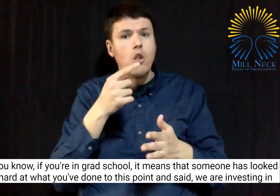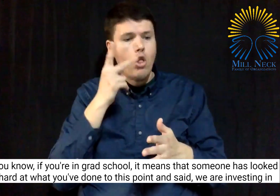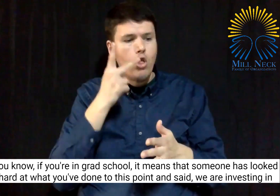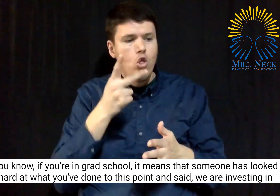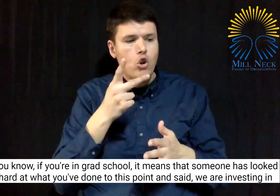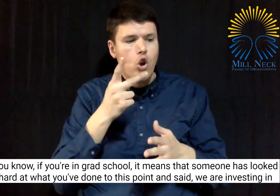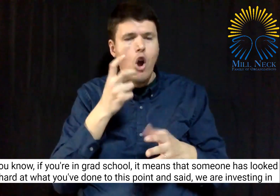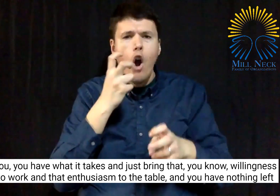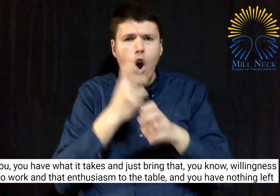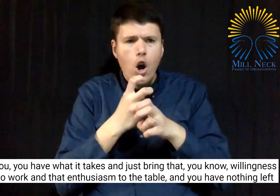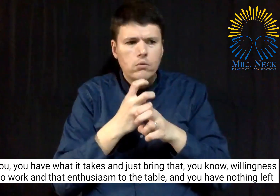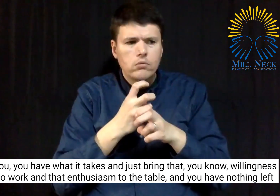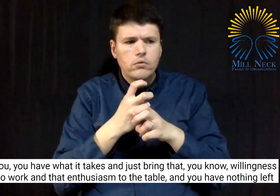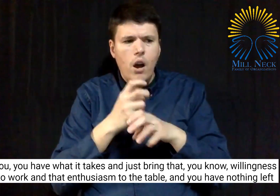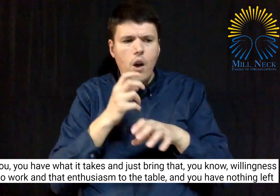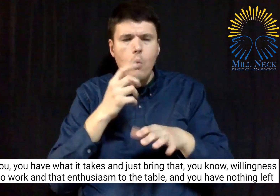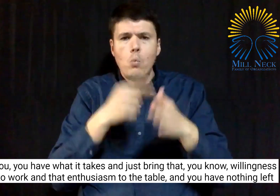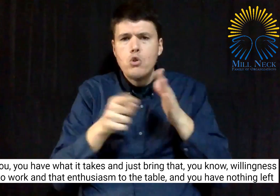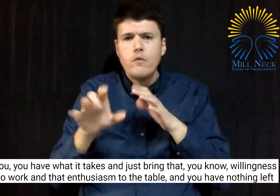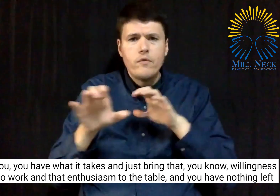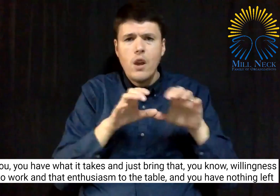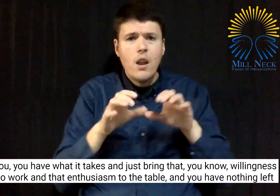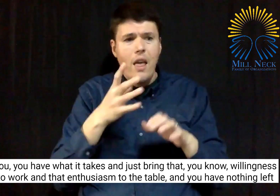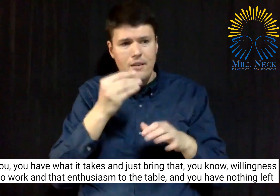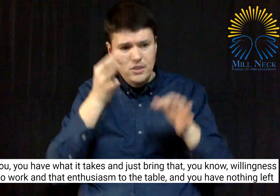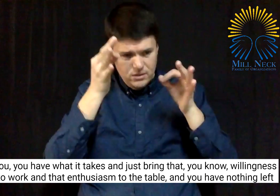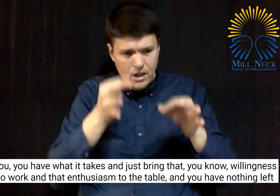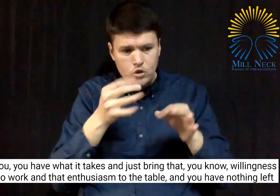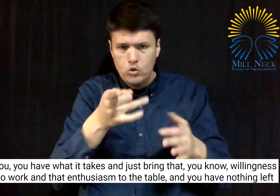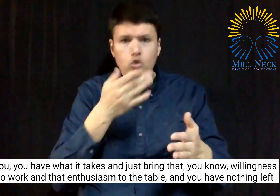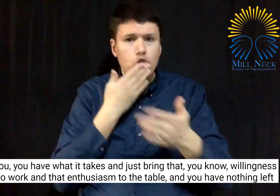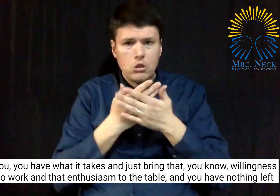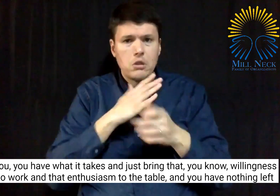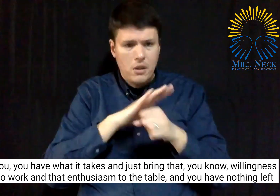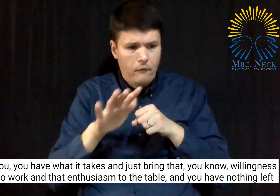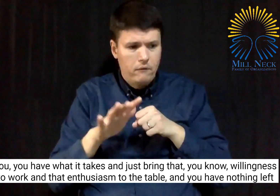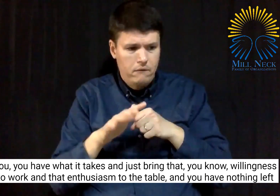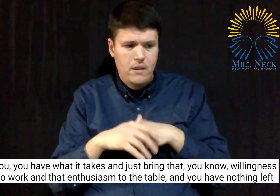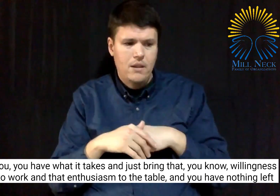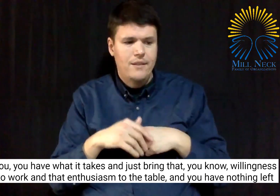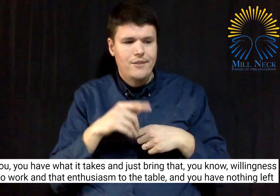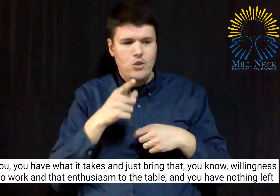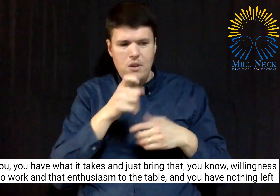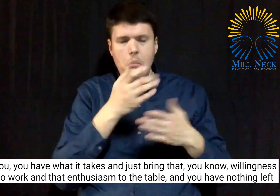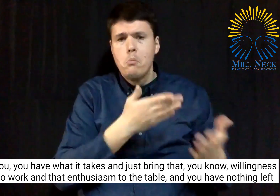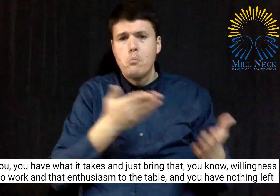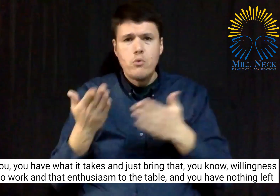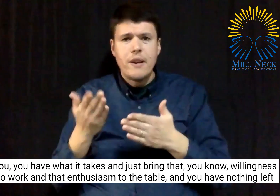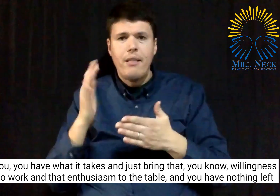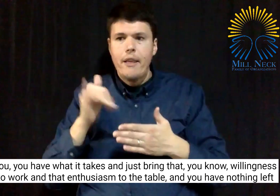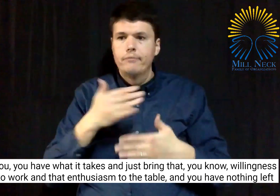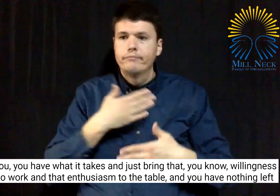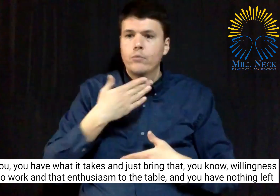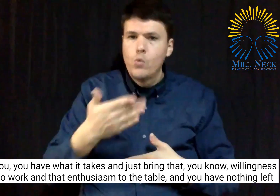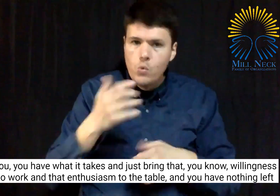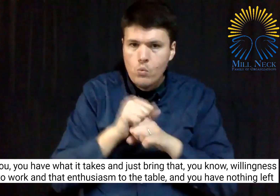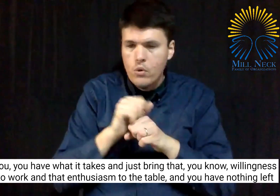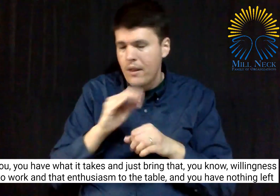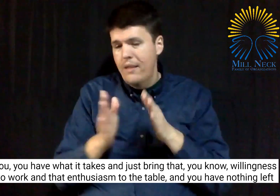are investing in you. You have what it takes. And just bring that willingness to work and that enthusiasm to the table, and you have